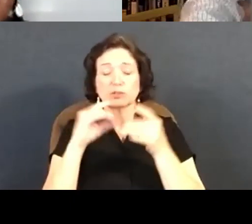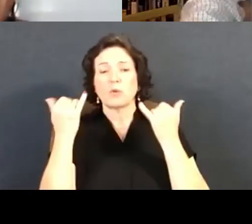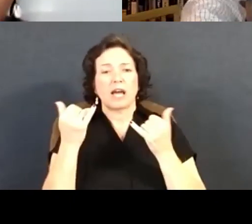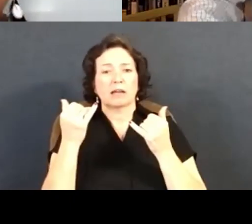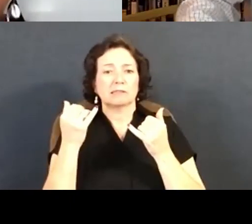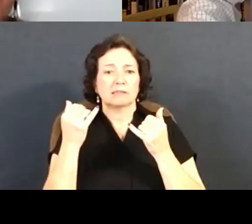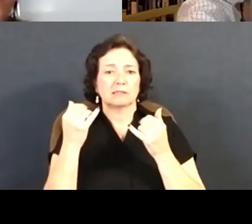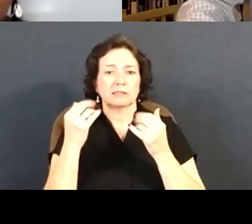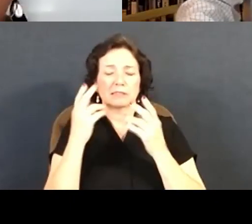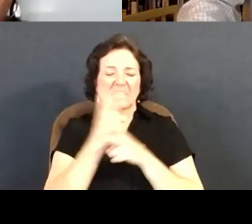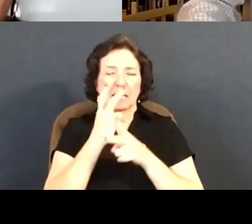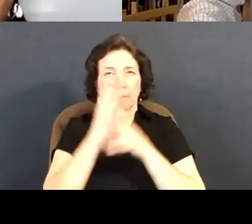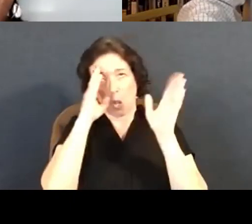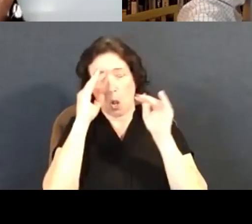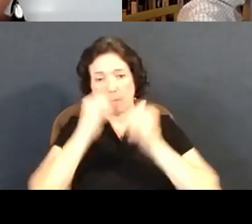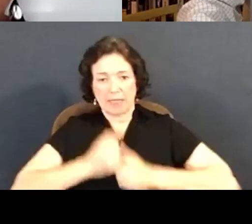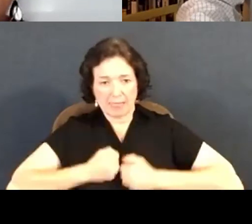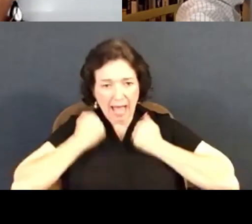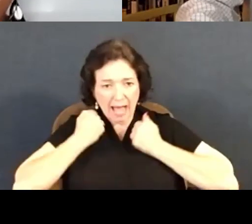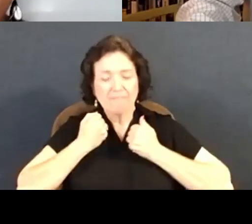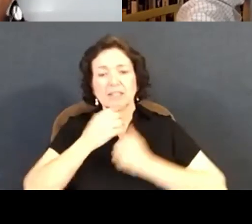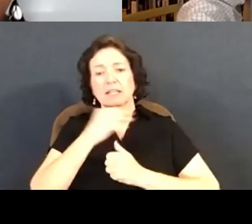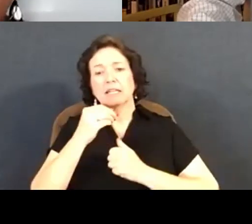hope alive. Let's keep story alive. It's